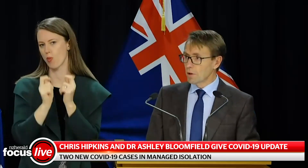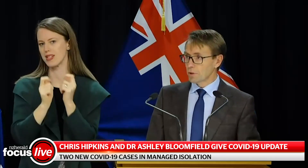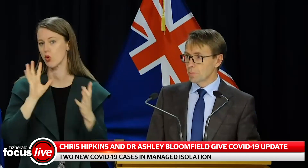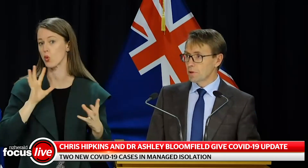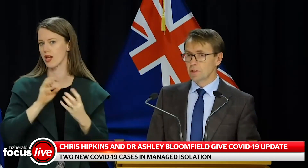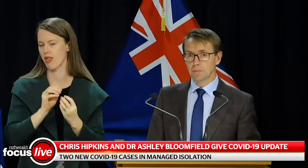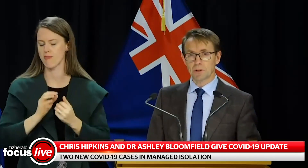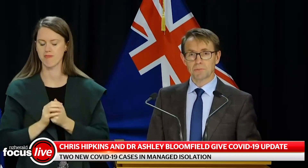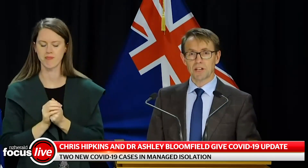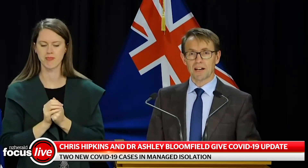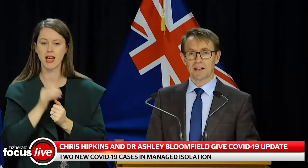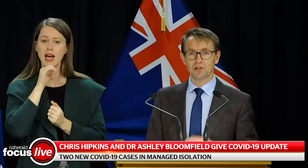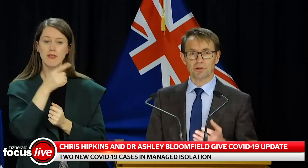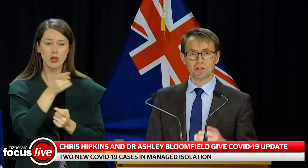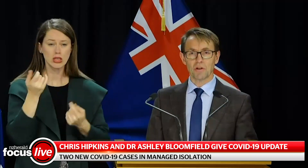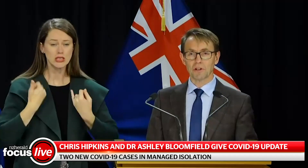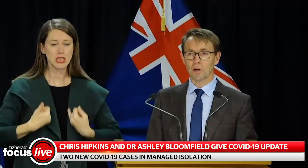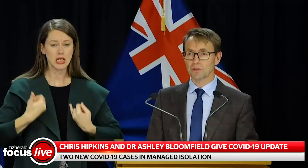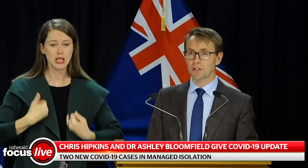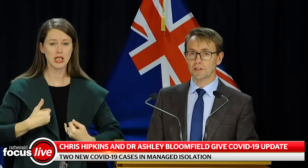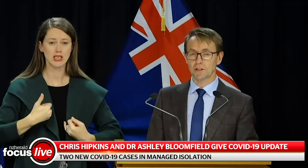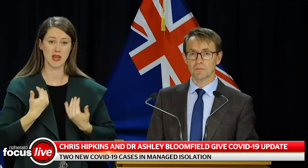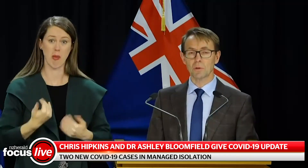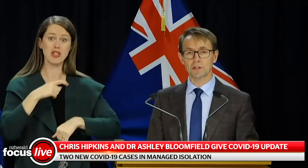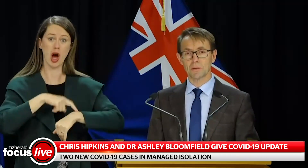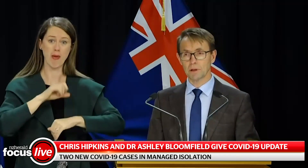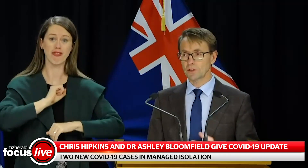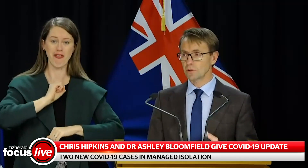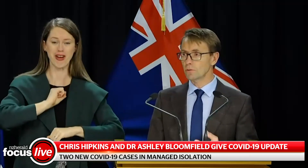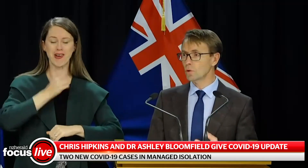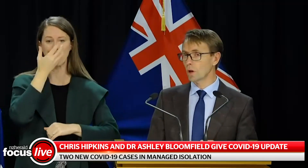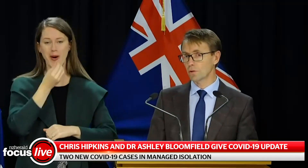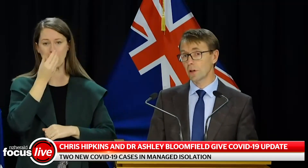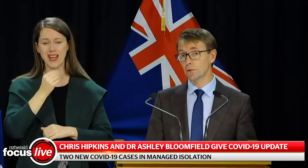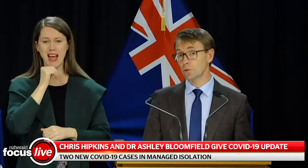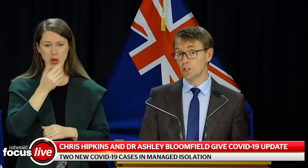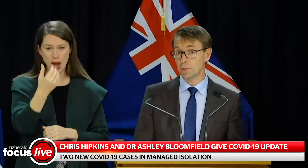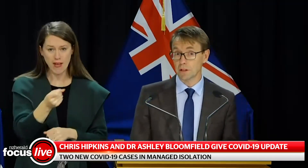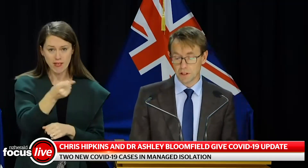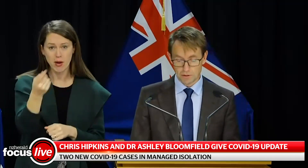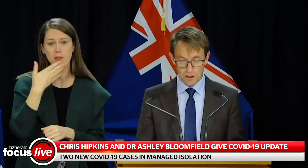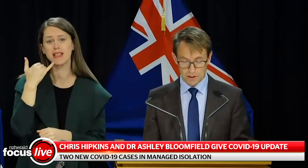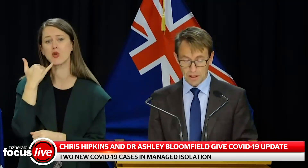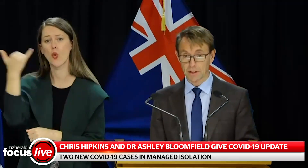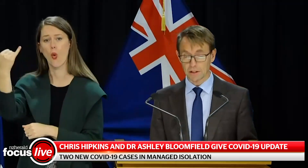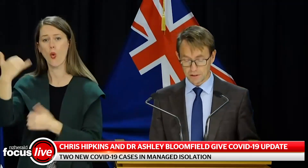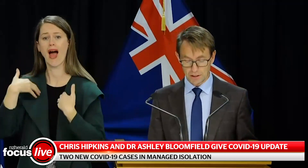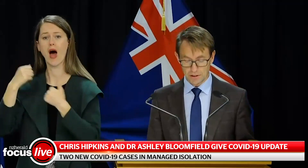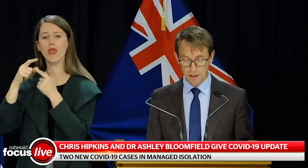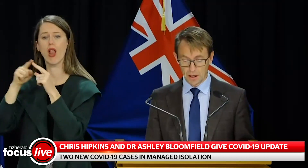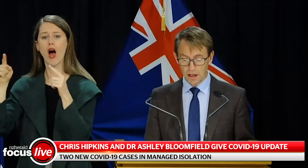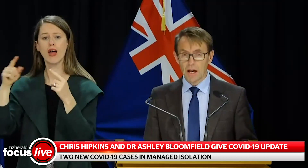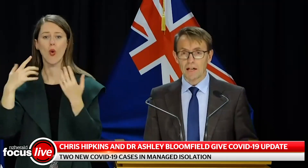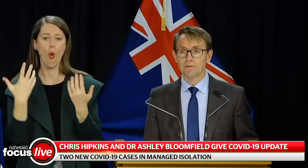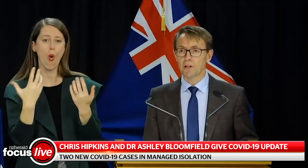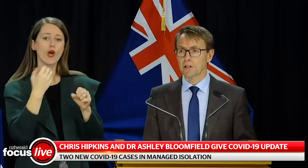remind anyone with respiratory symptoms during this cough and cold season over winter, please do call Healthline or your GP to get advice about getting a